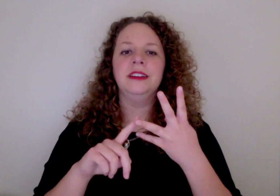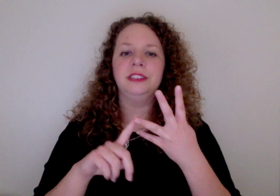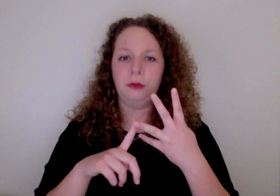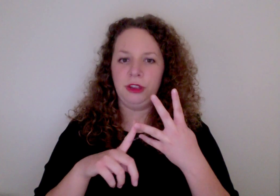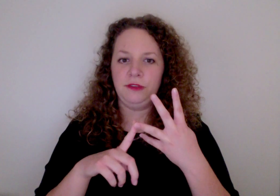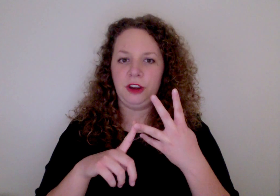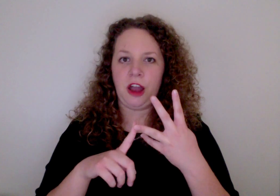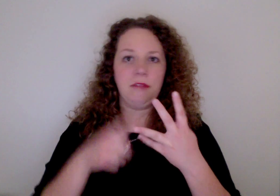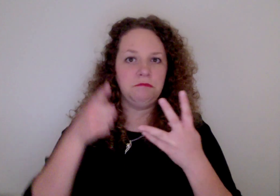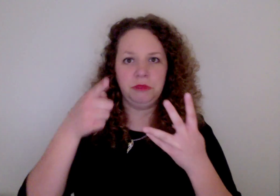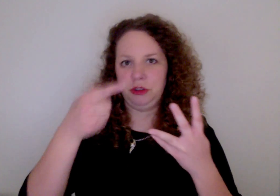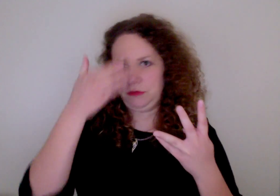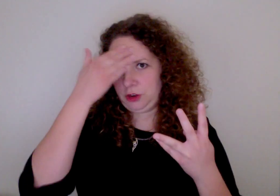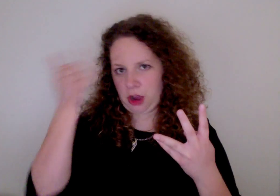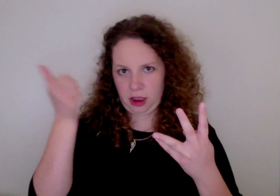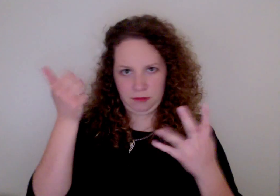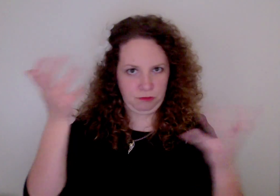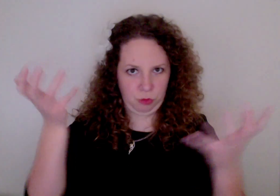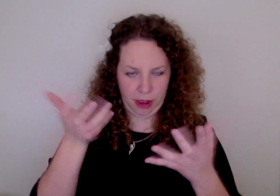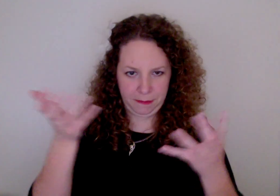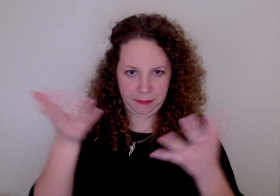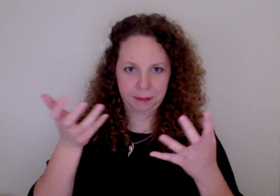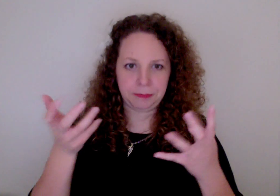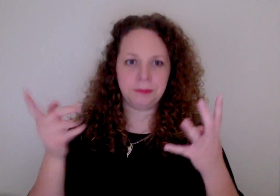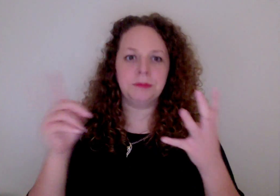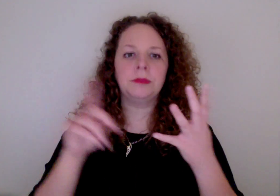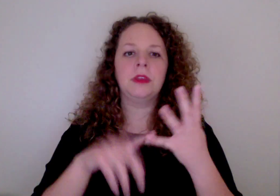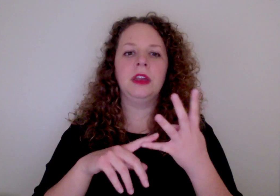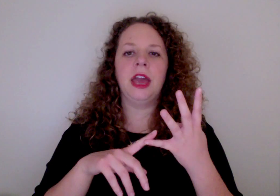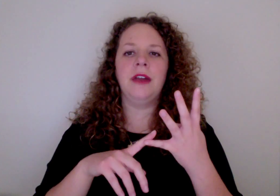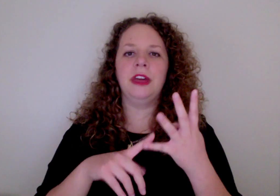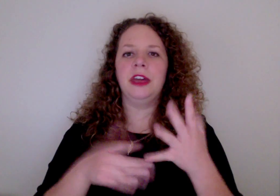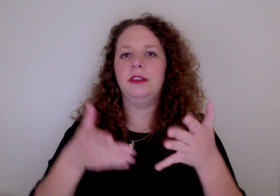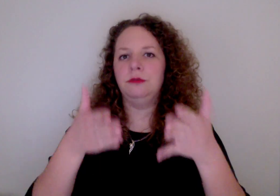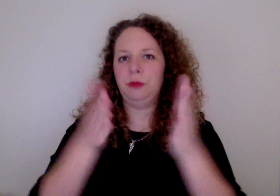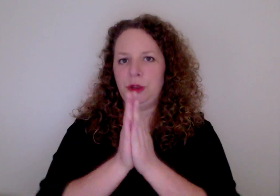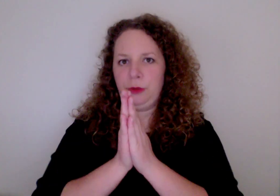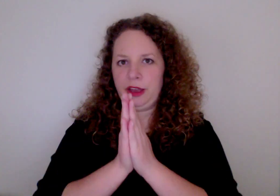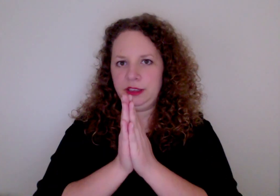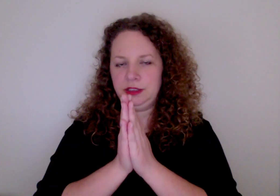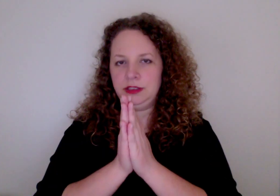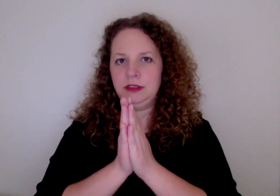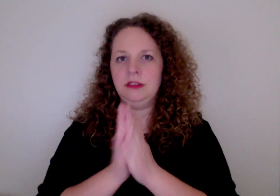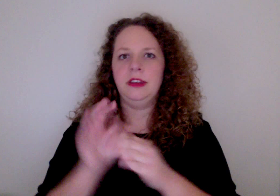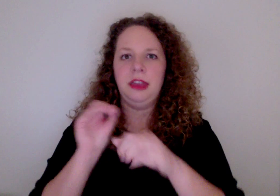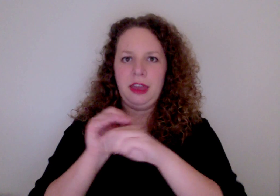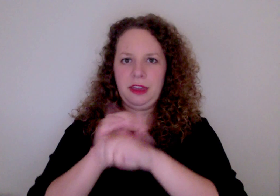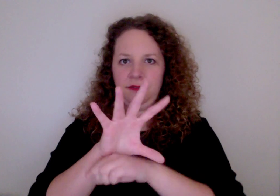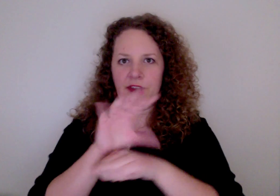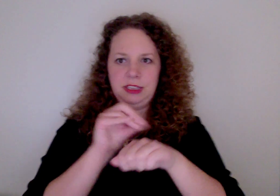tell what you forgot what, and then request